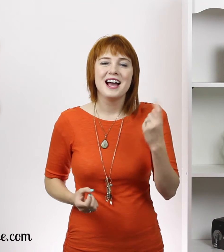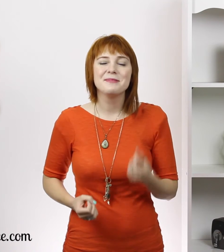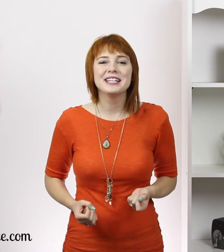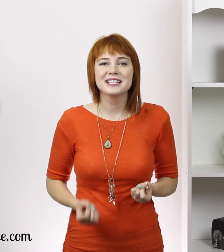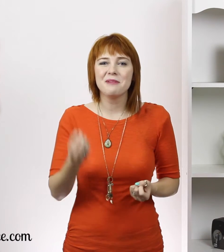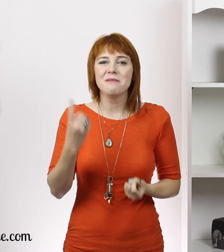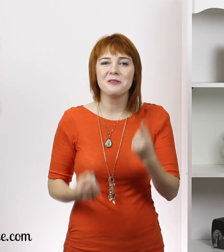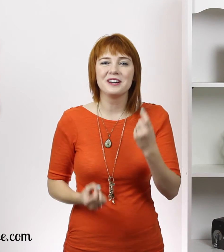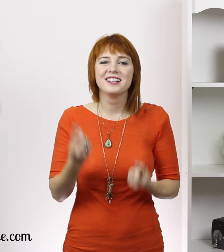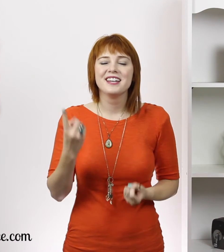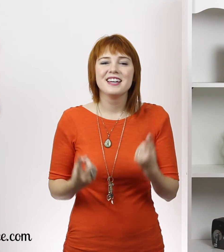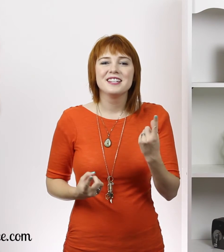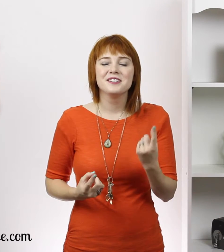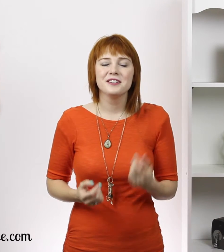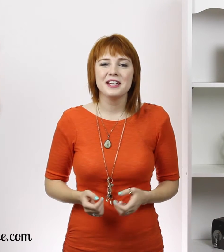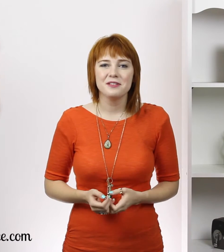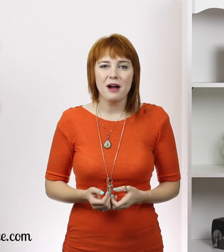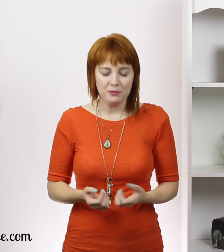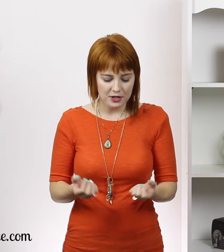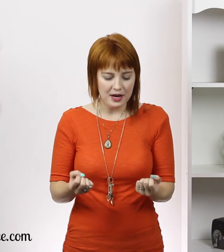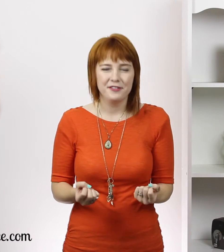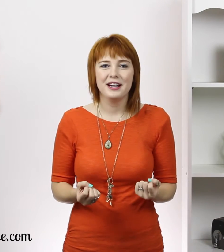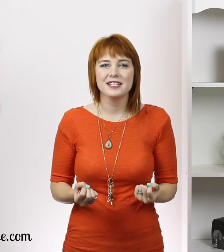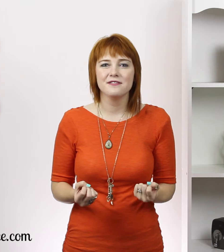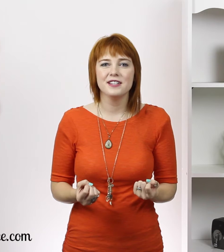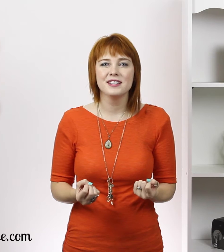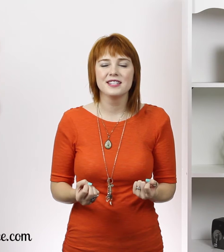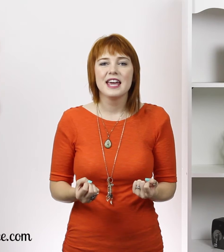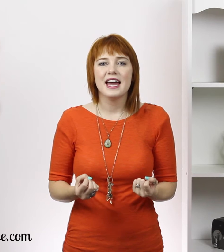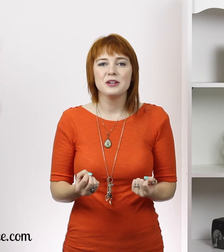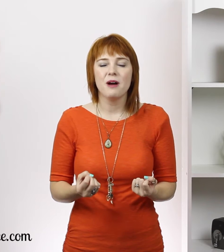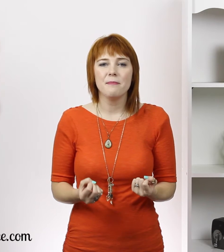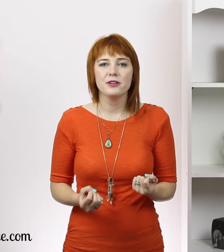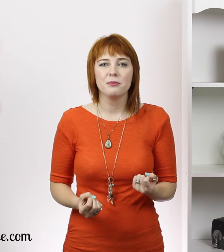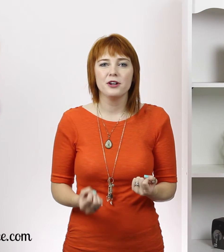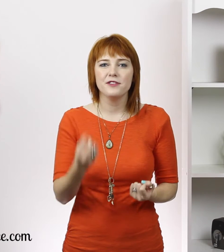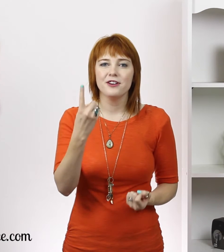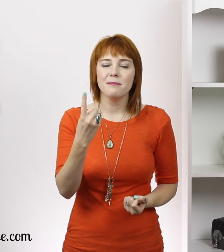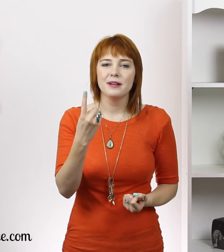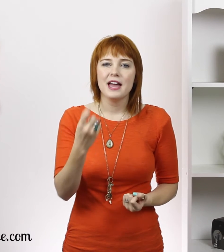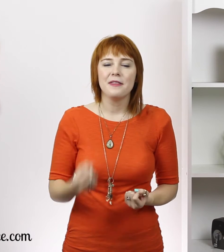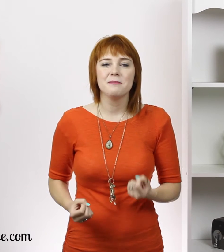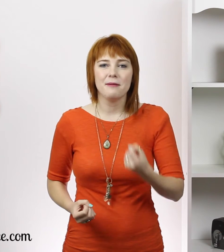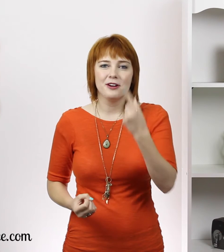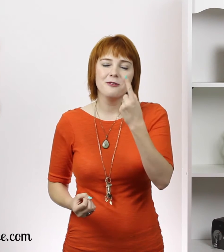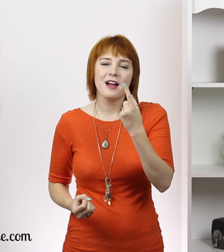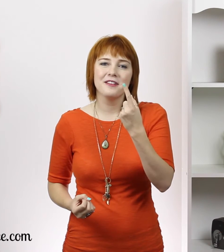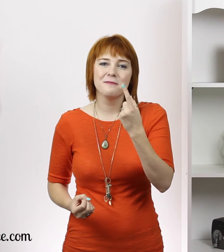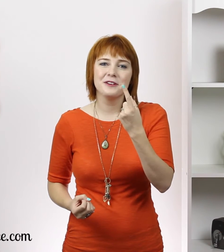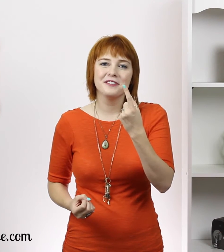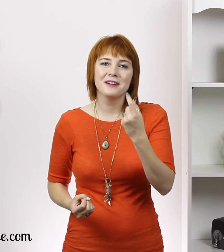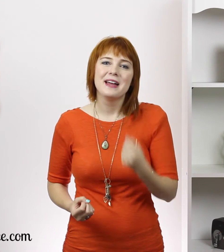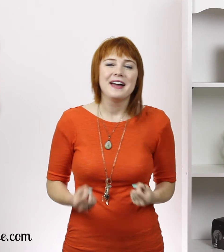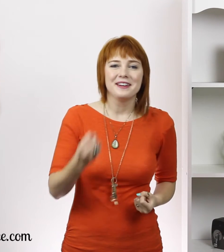Popcorn. I'm eating some popcorn. To do the sign for popcorn you have your hands and fists and you pop your pointer finger up and then you pop your